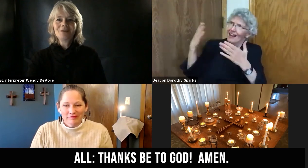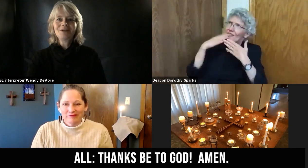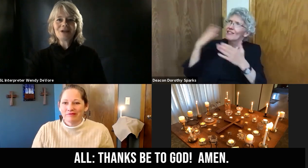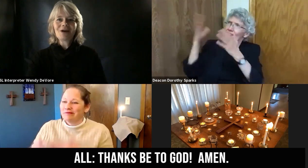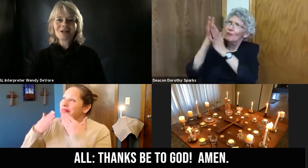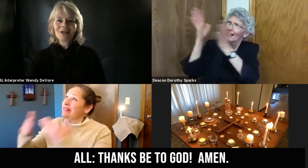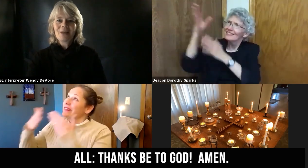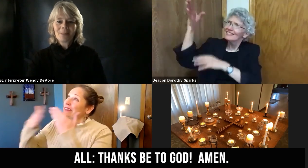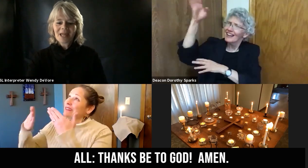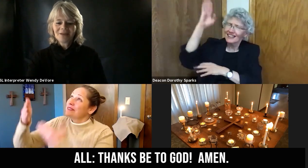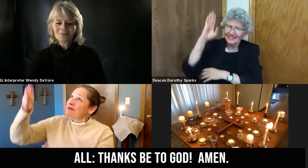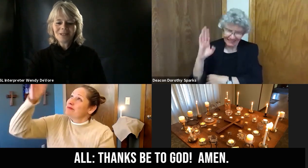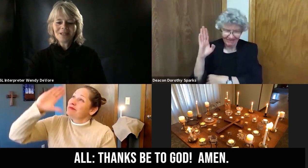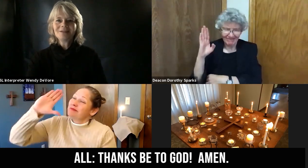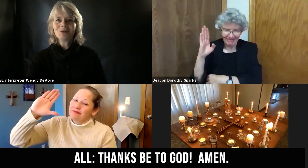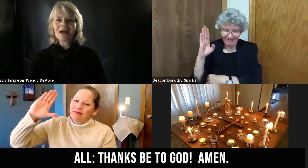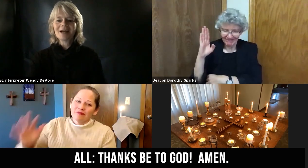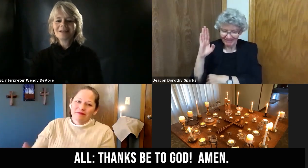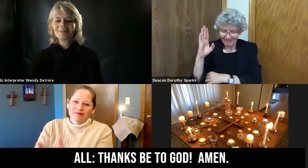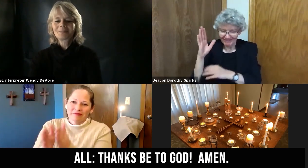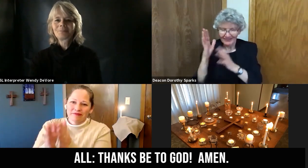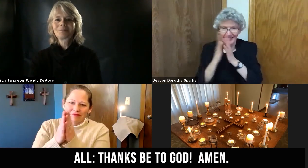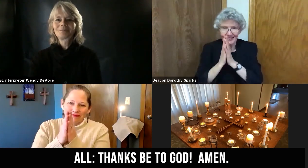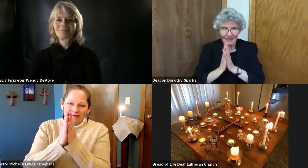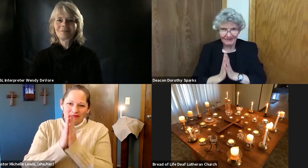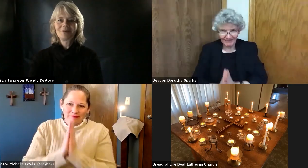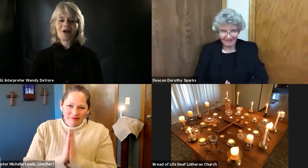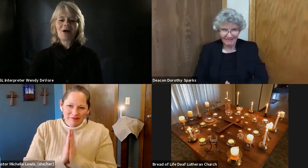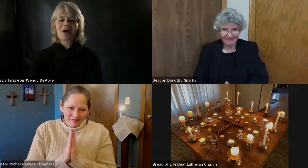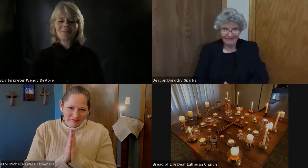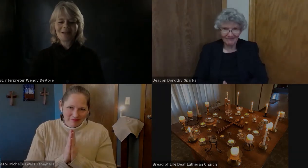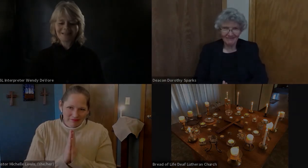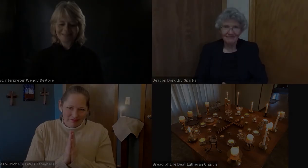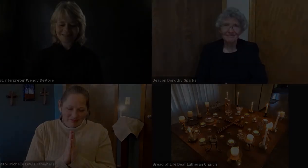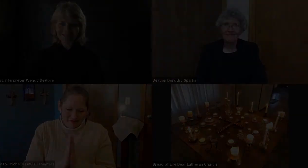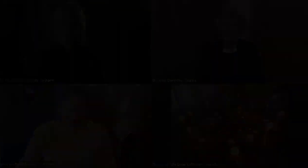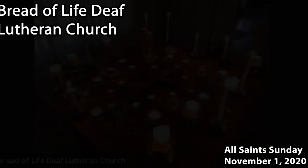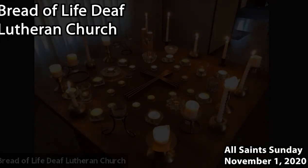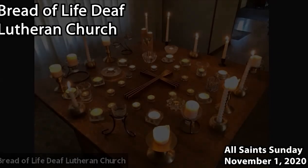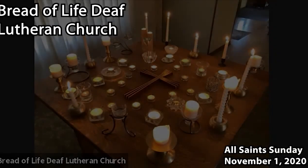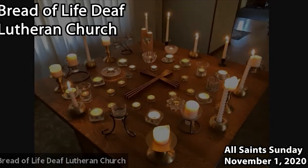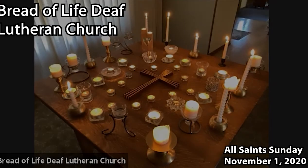Please follow along. Thanks be to God. Amen.